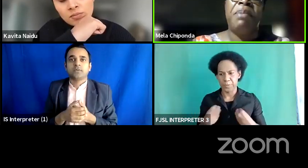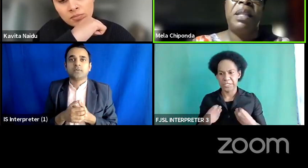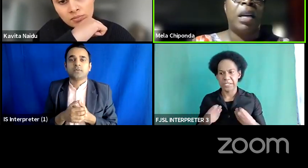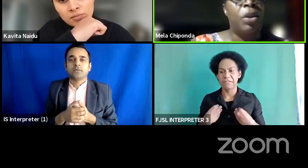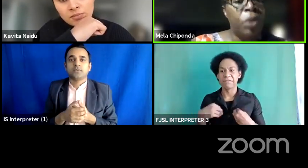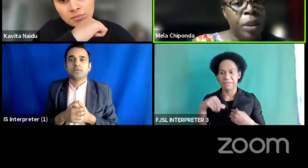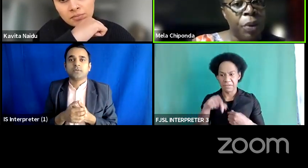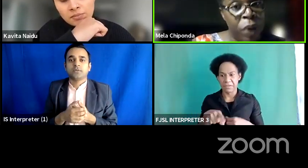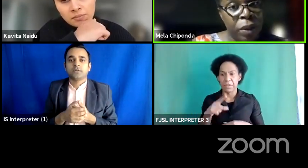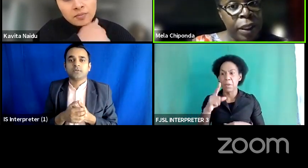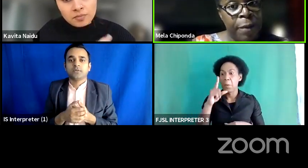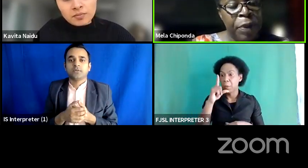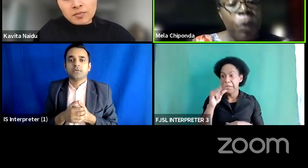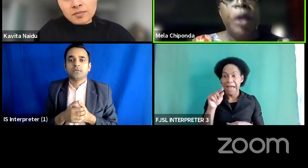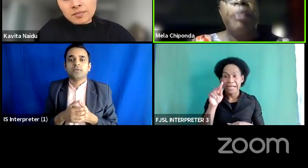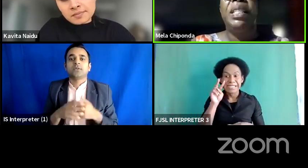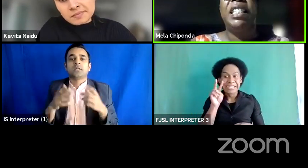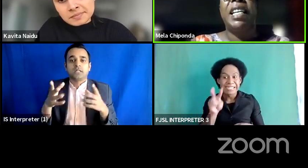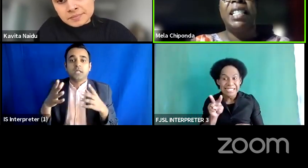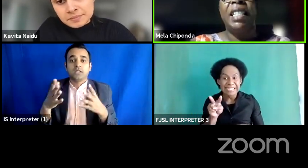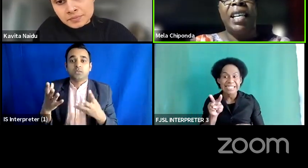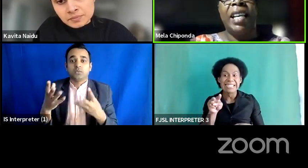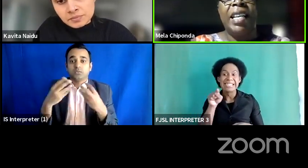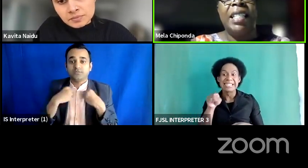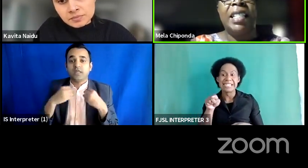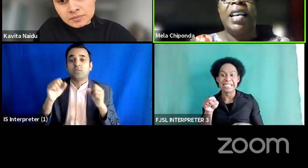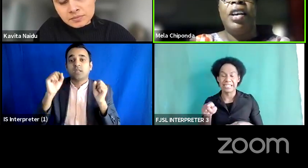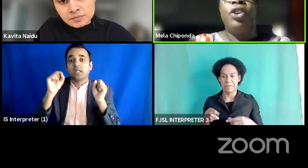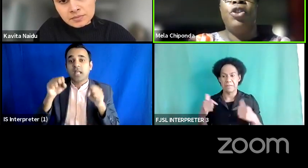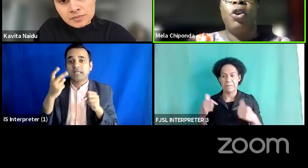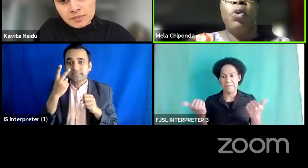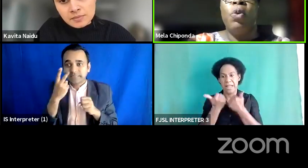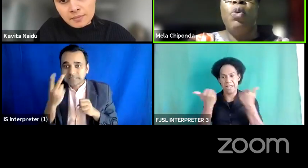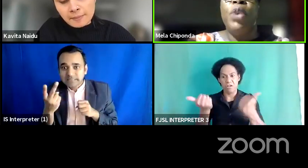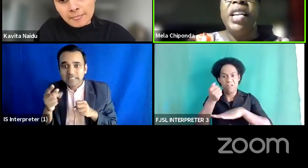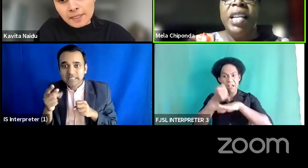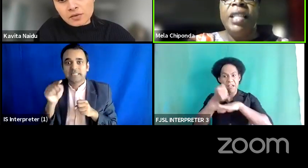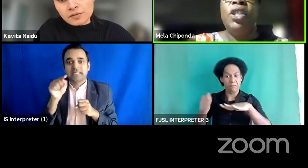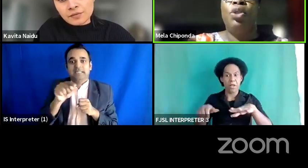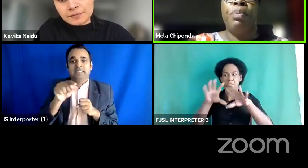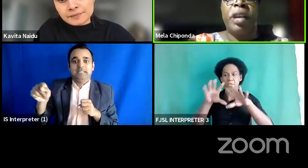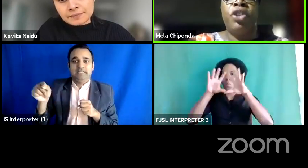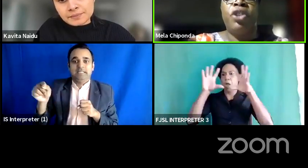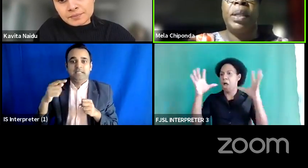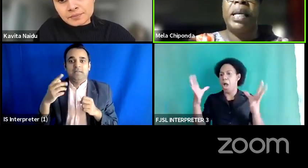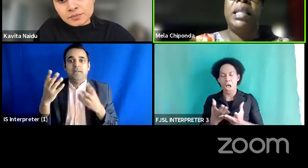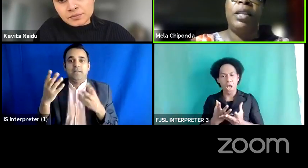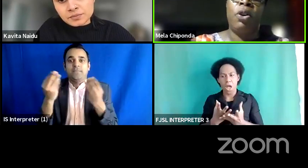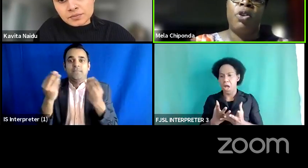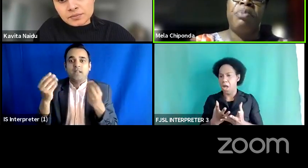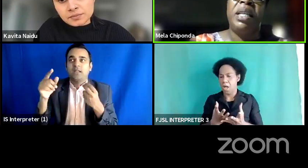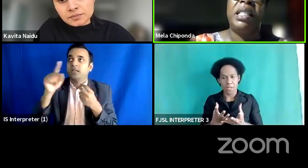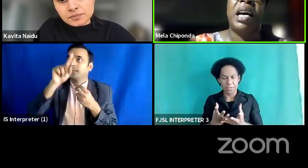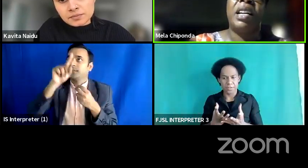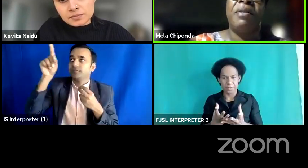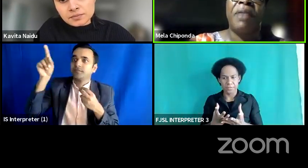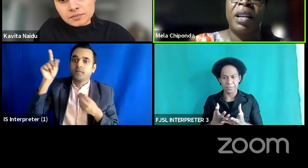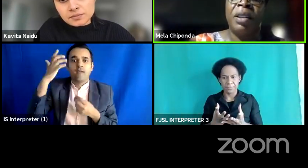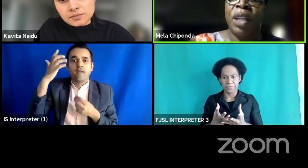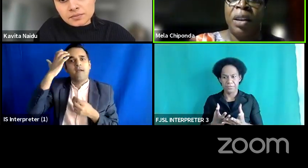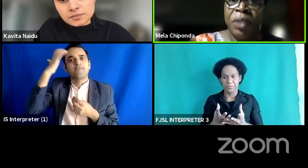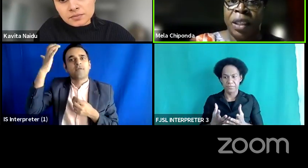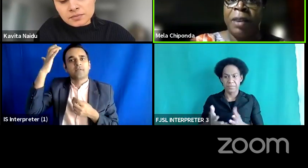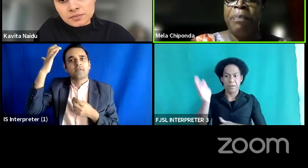lot of governments across the world were presenting as, you know, we need to make sure that economies